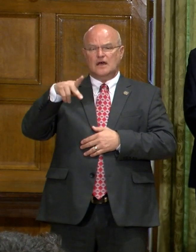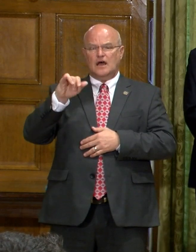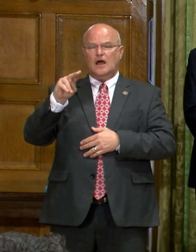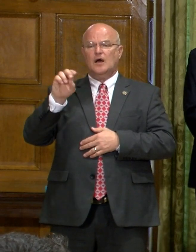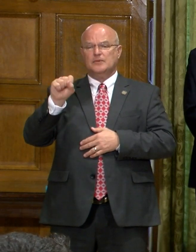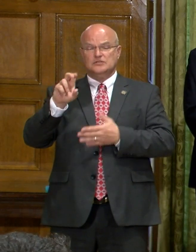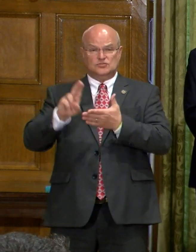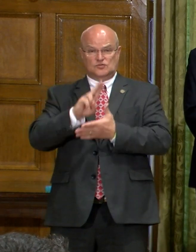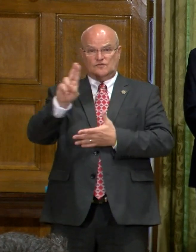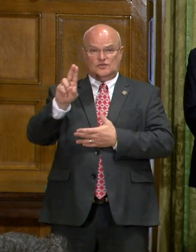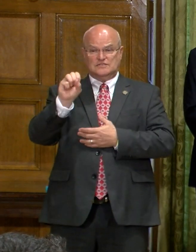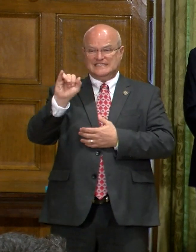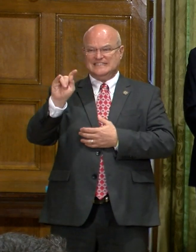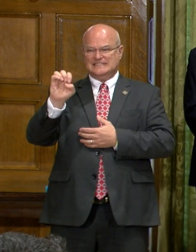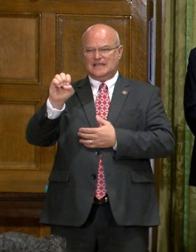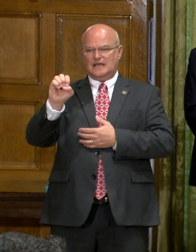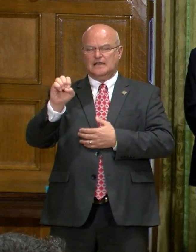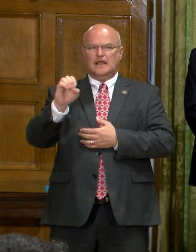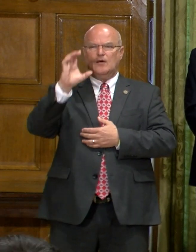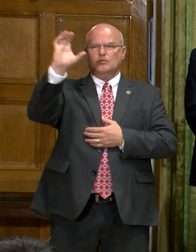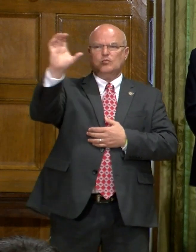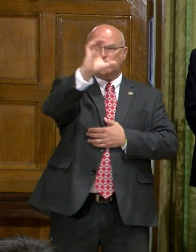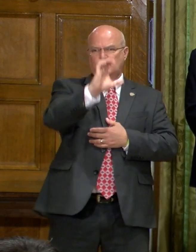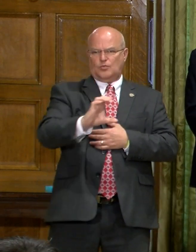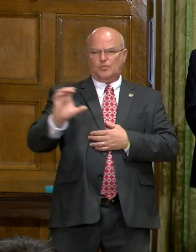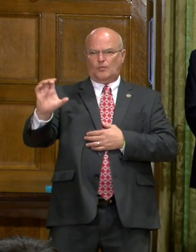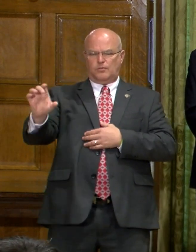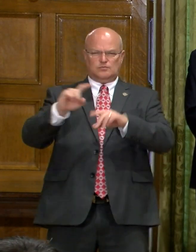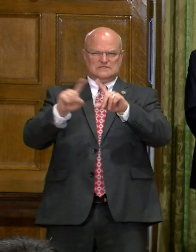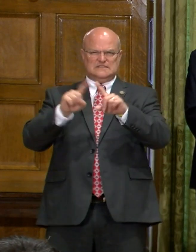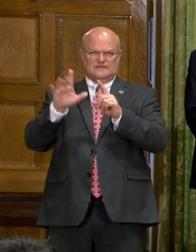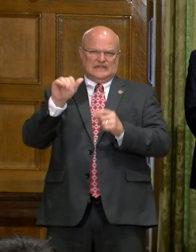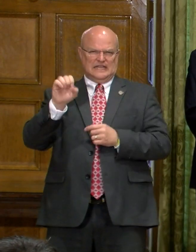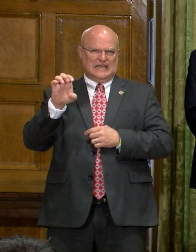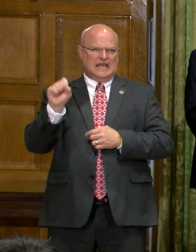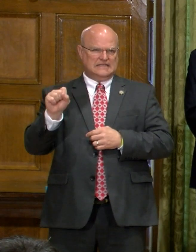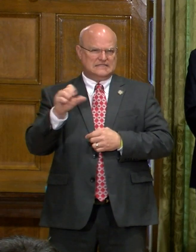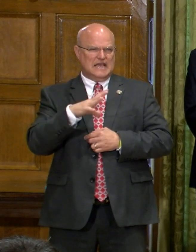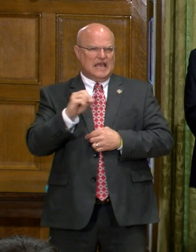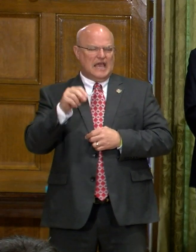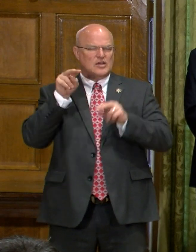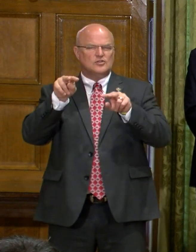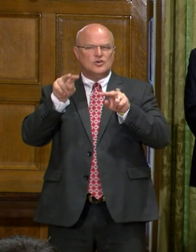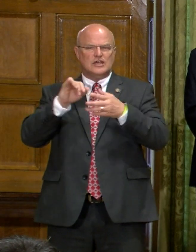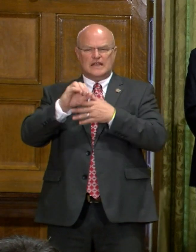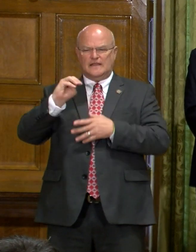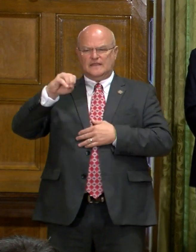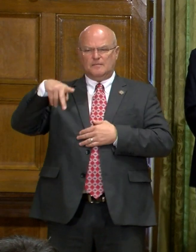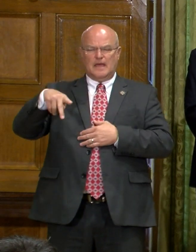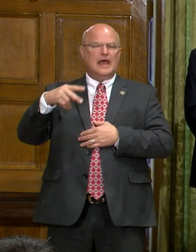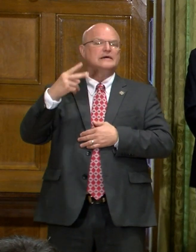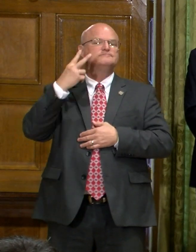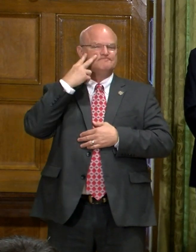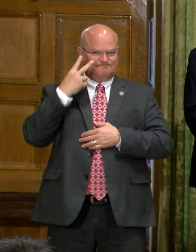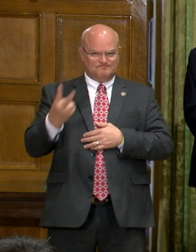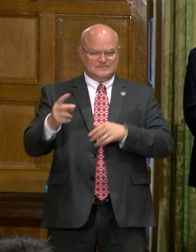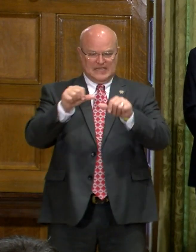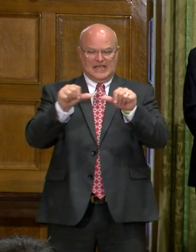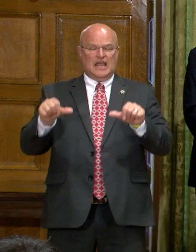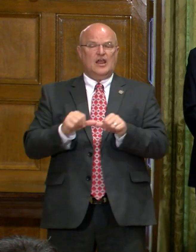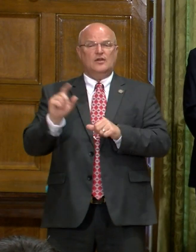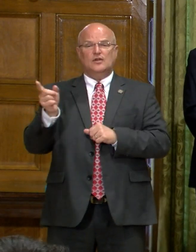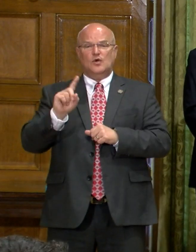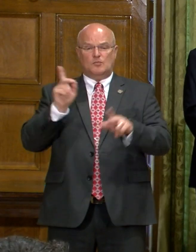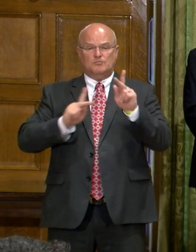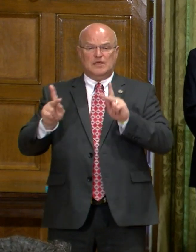site. It has the circles where there are lots of cases, and just looking at the map you can tell areas